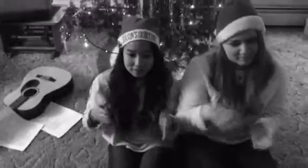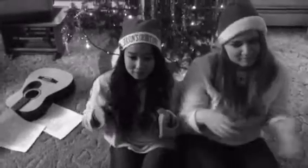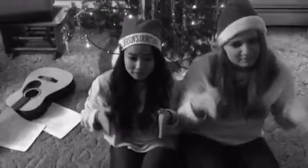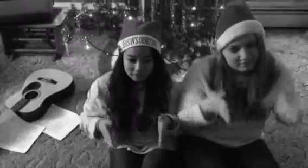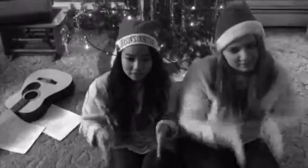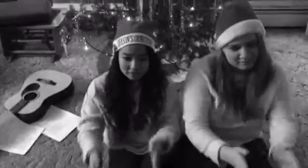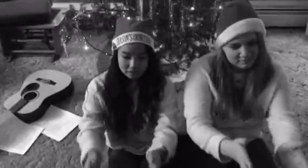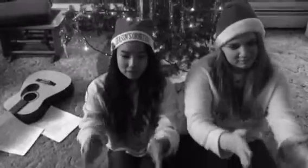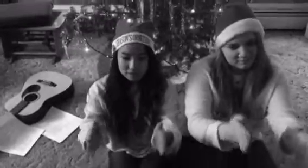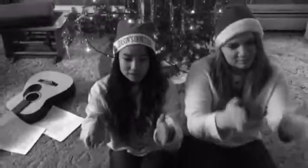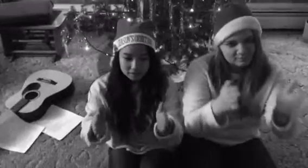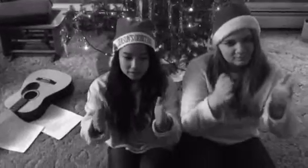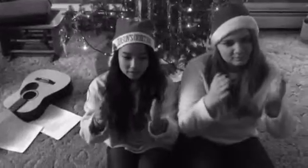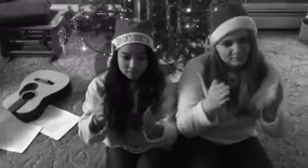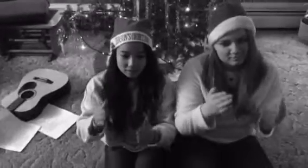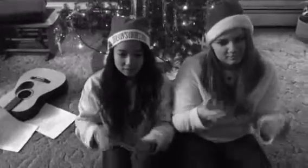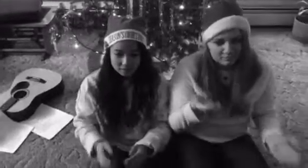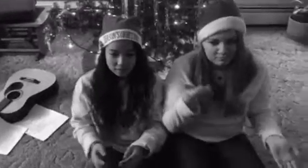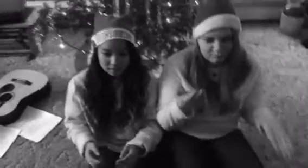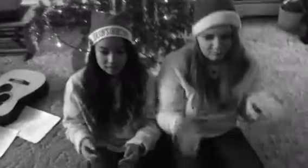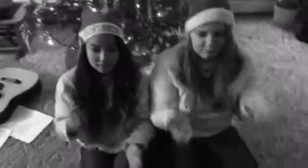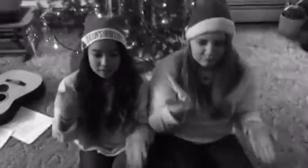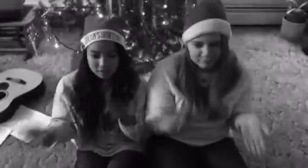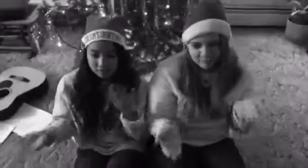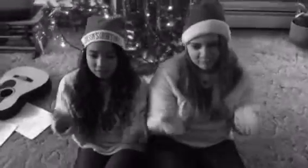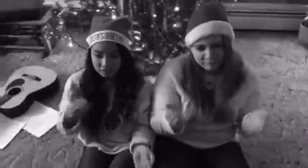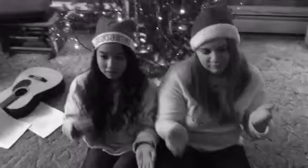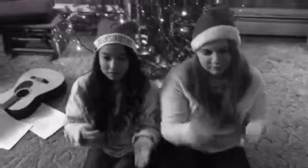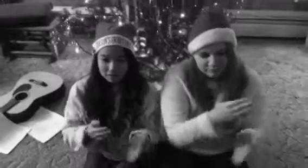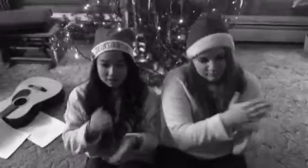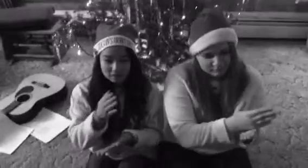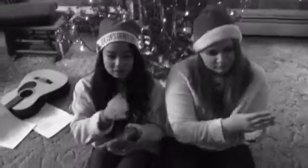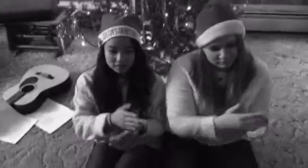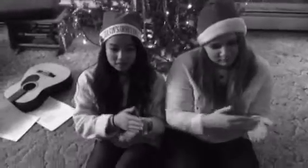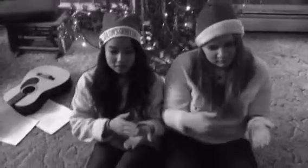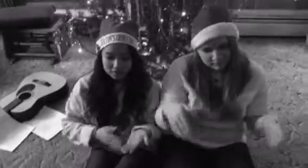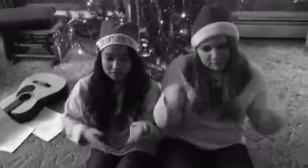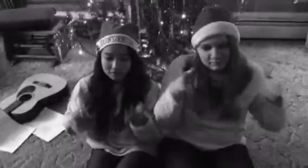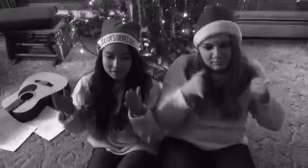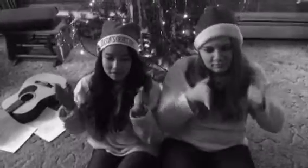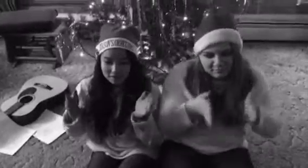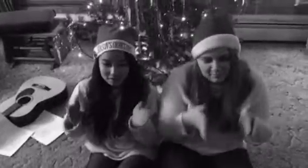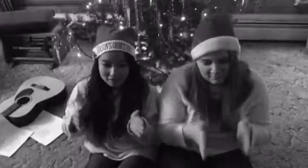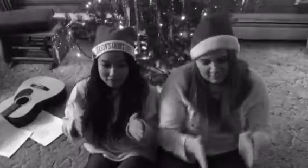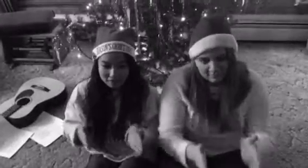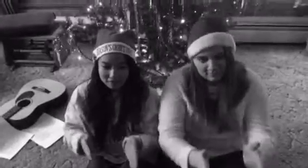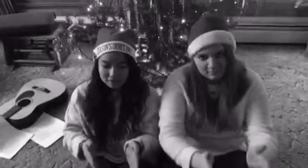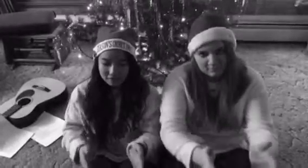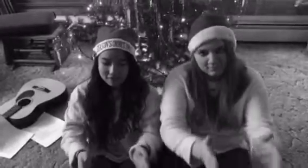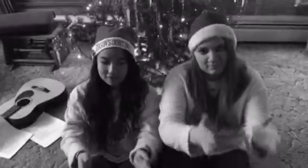ways And maybe it's all part of a plan